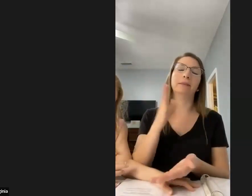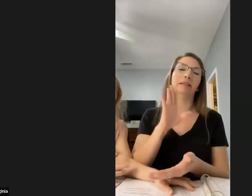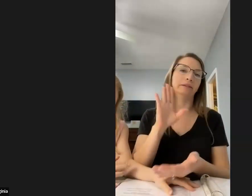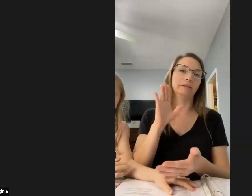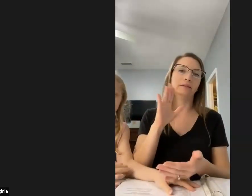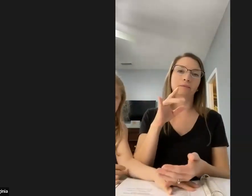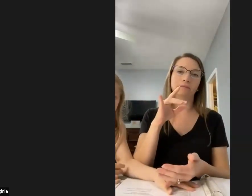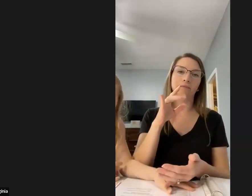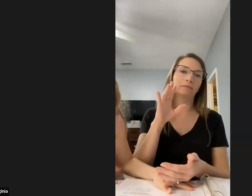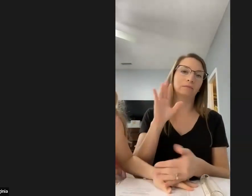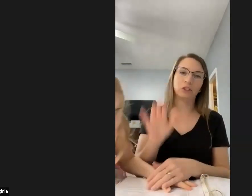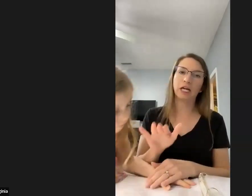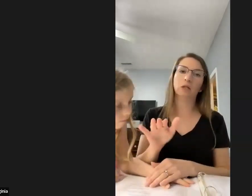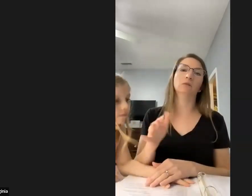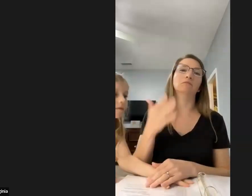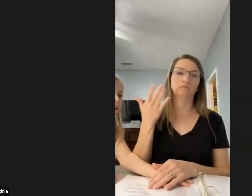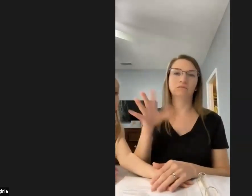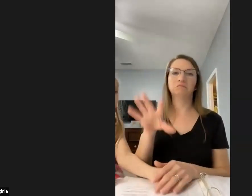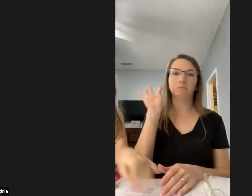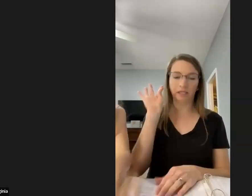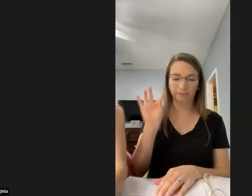my child. Pick up.